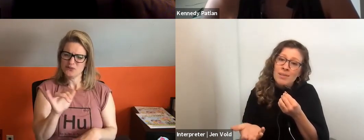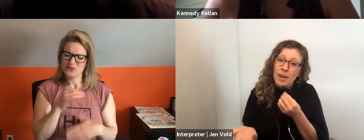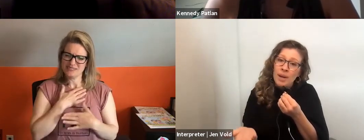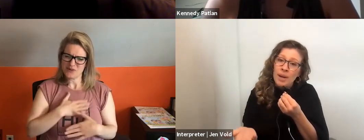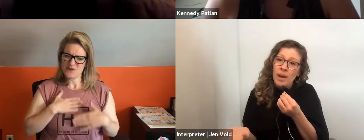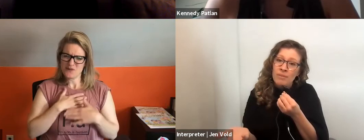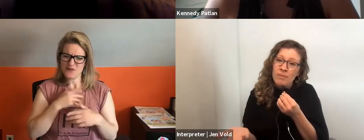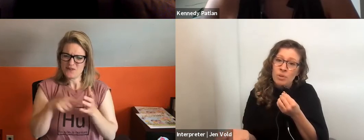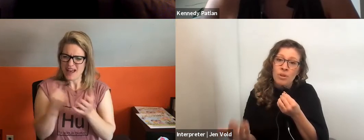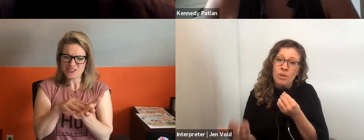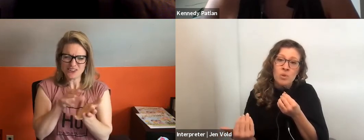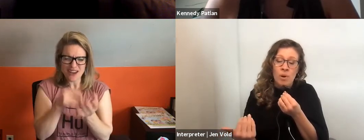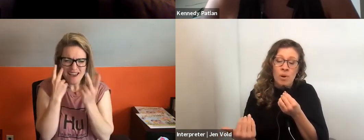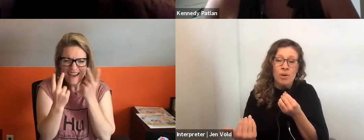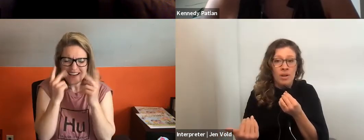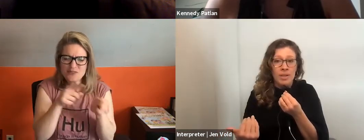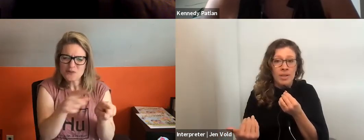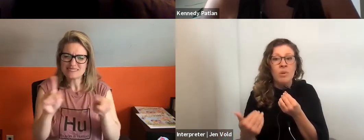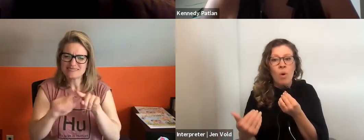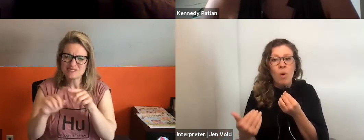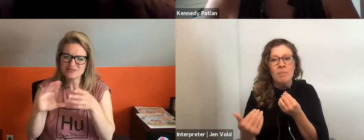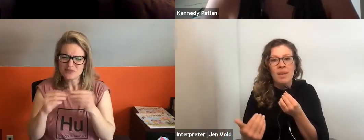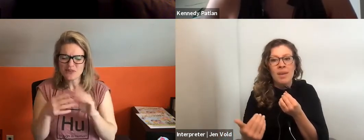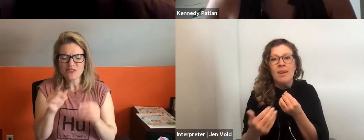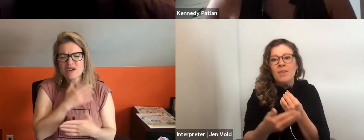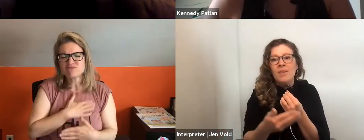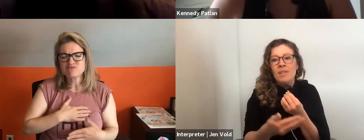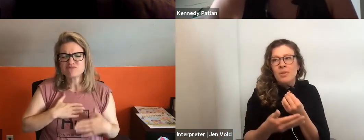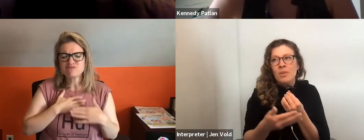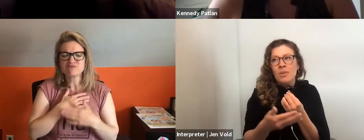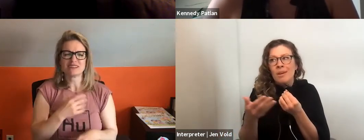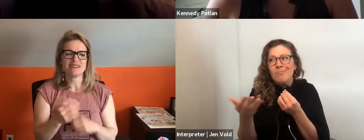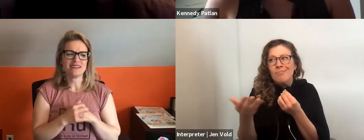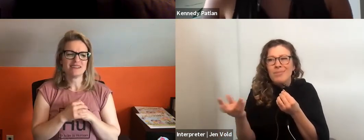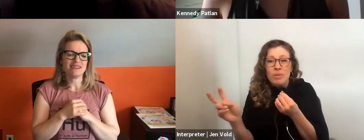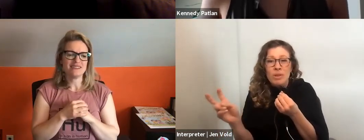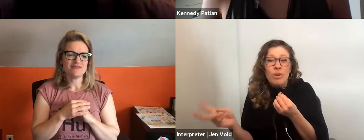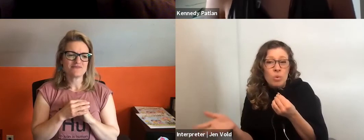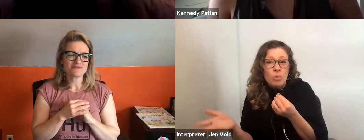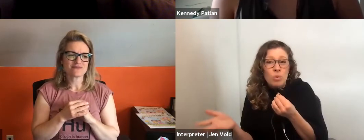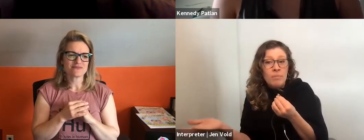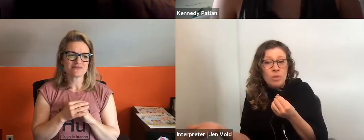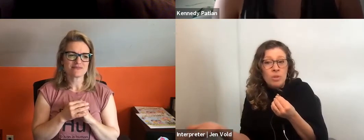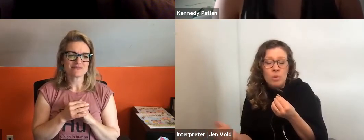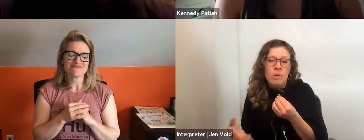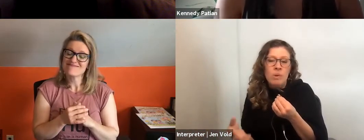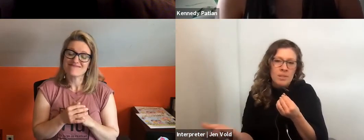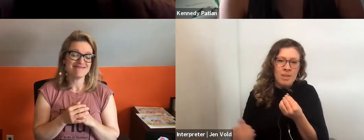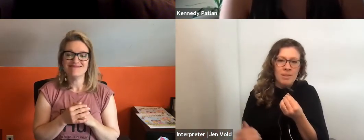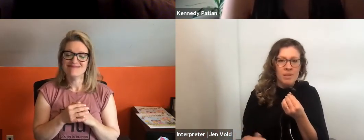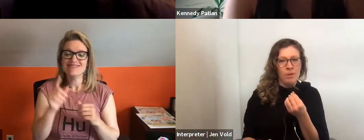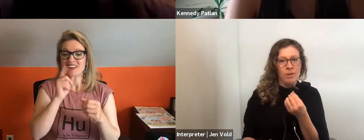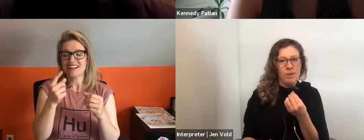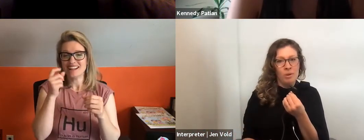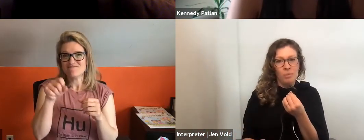also recognize that parents who have deaf children are also a part of our audience. And we want to make these apps sort of a learning tool for them too. So we